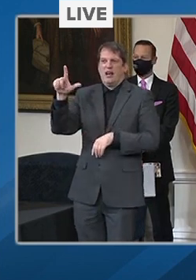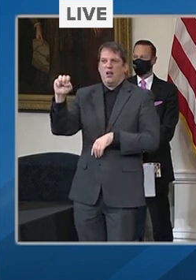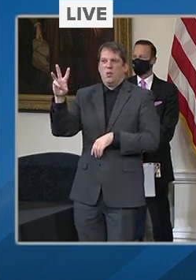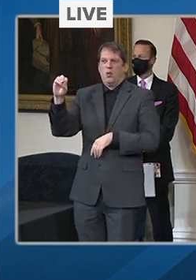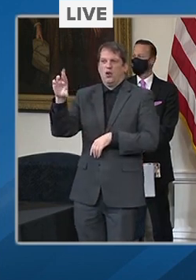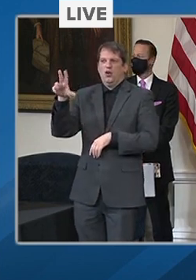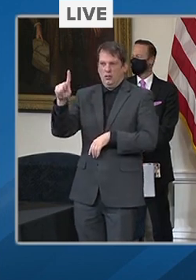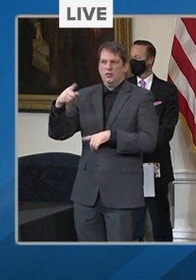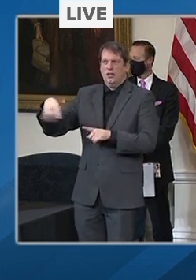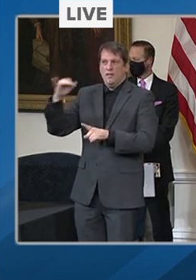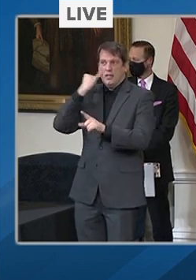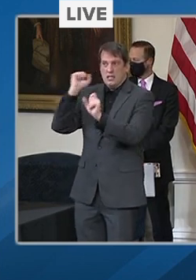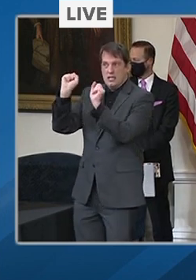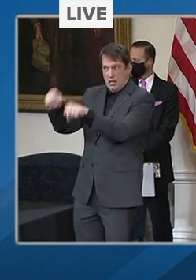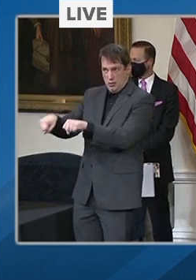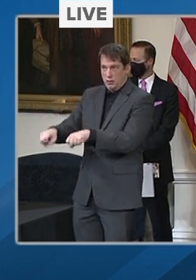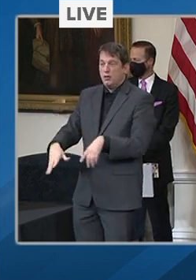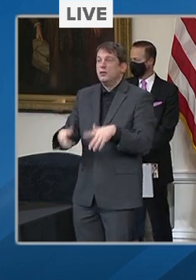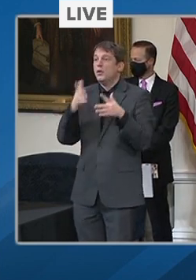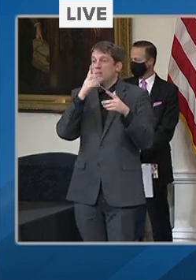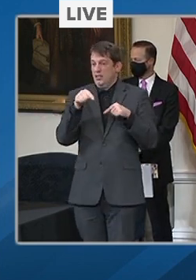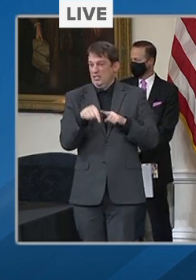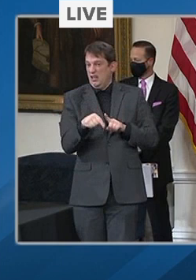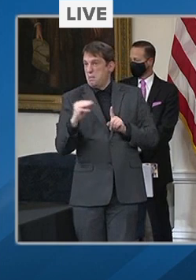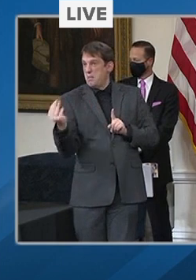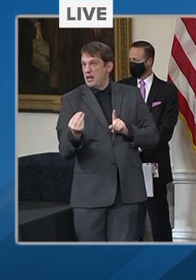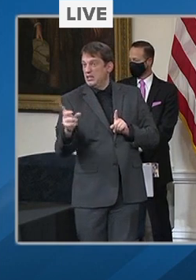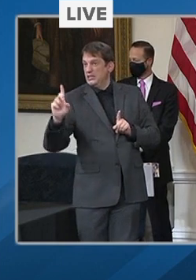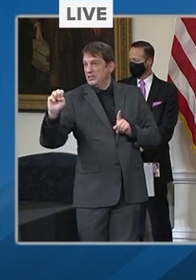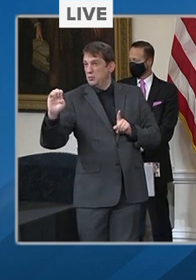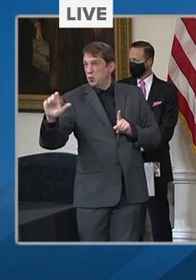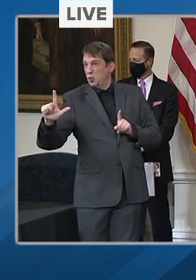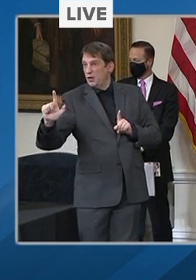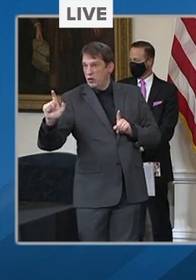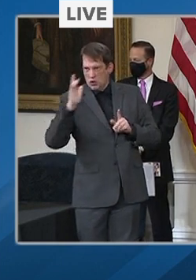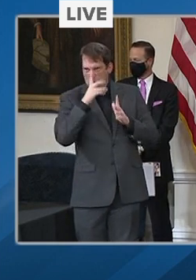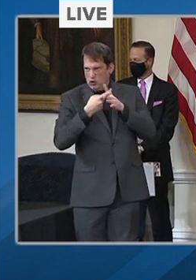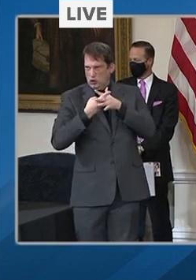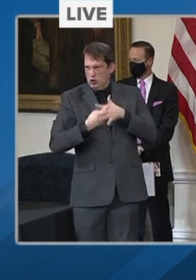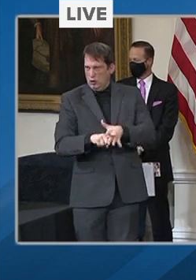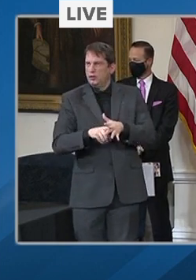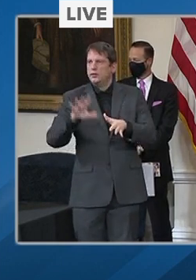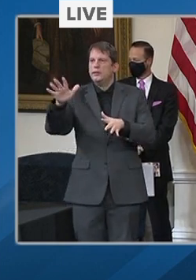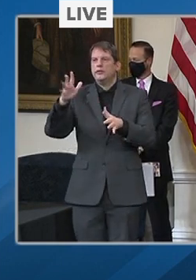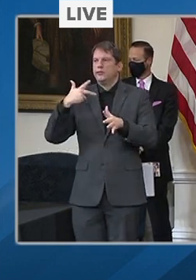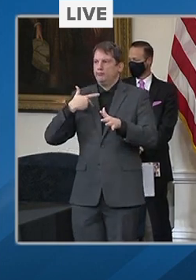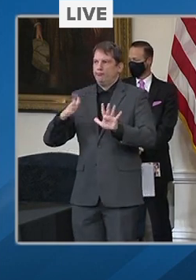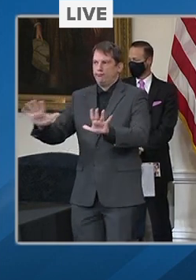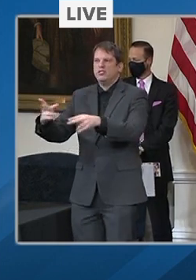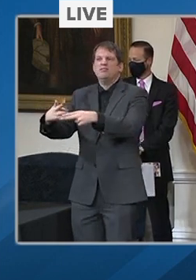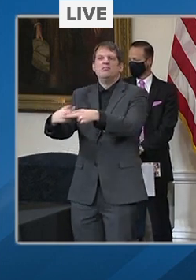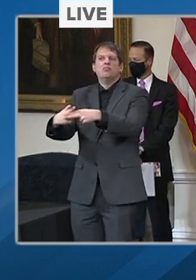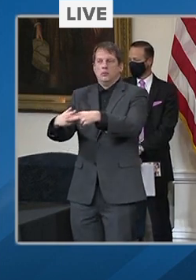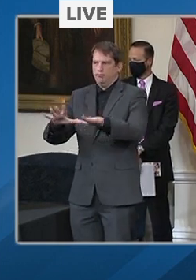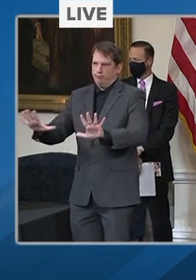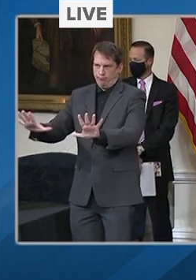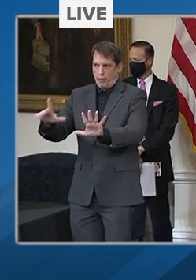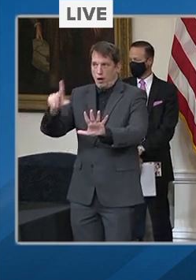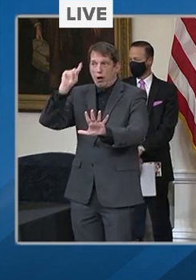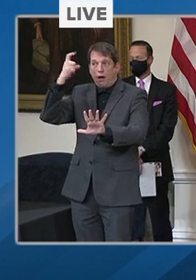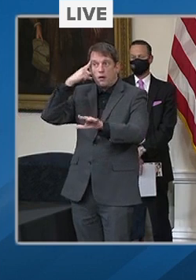December 21st, we will be temporarily suspending all in-person